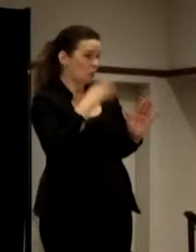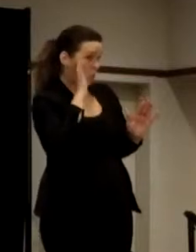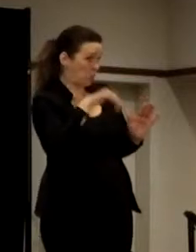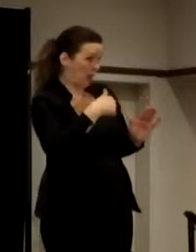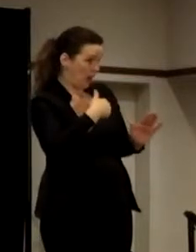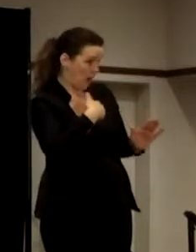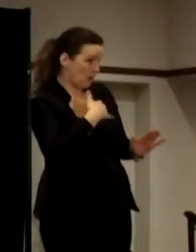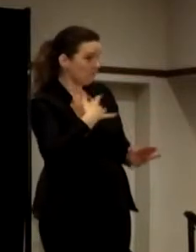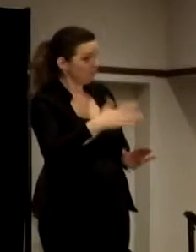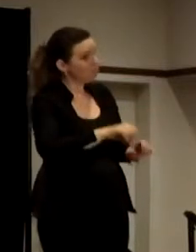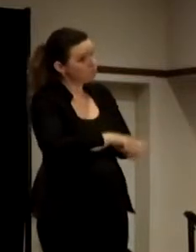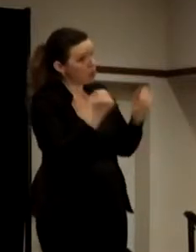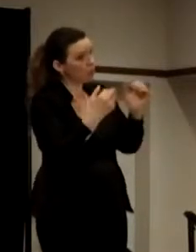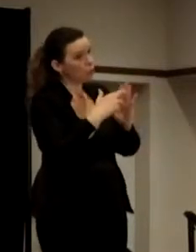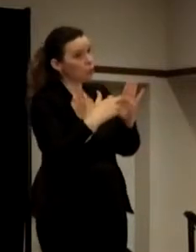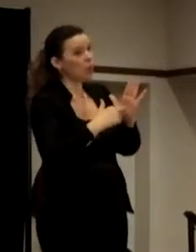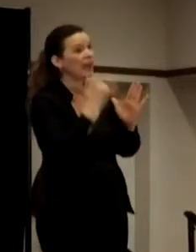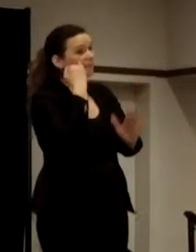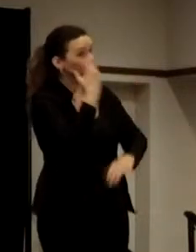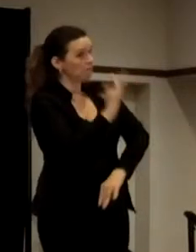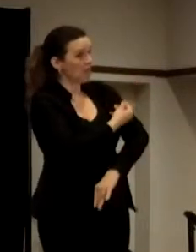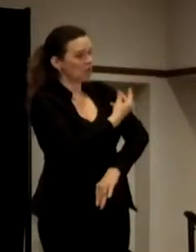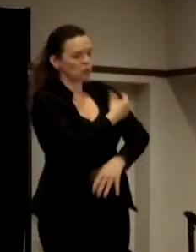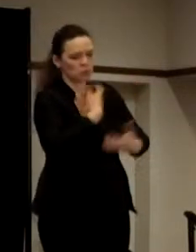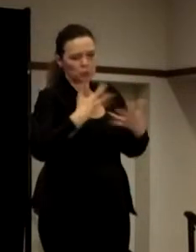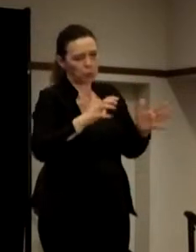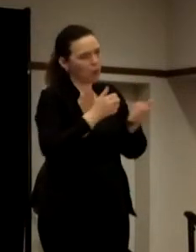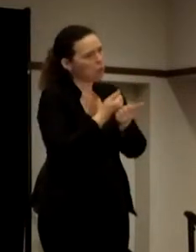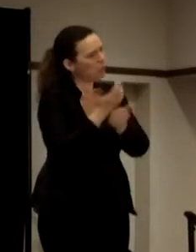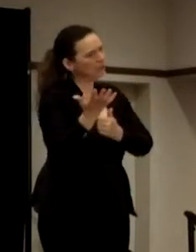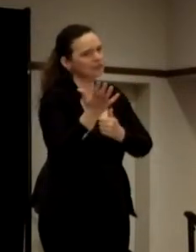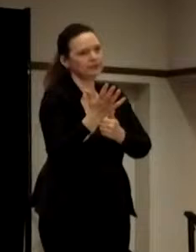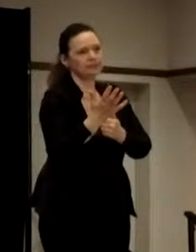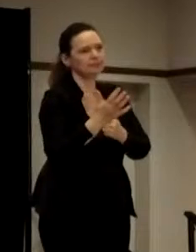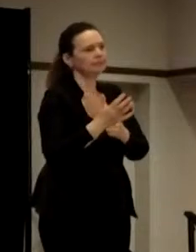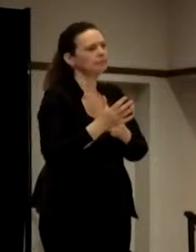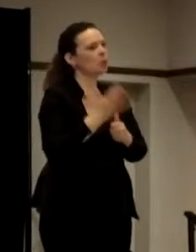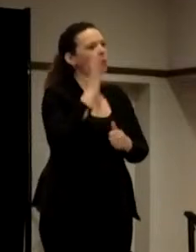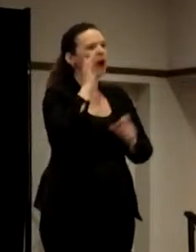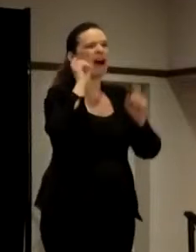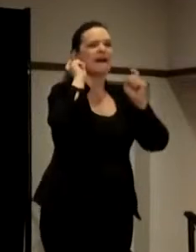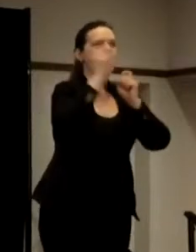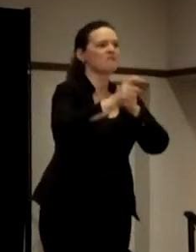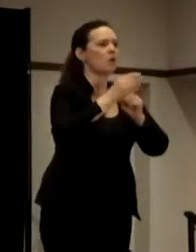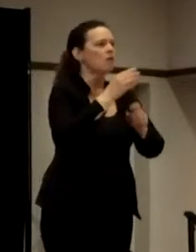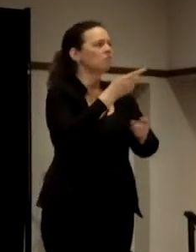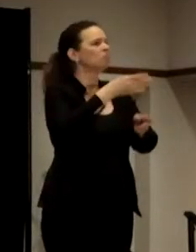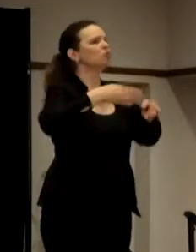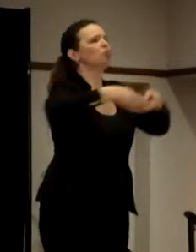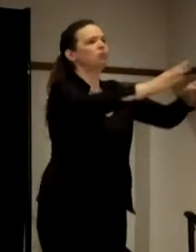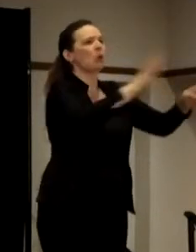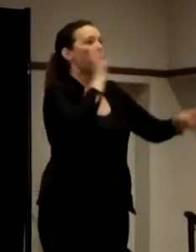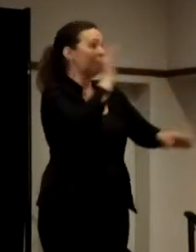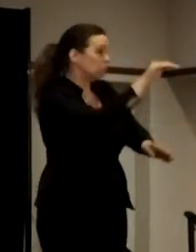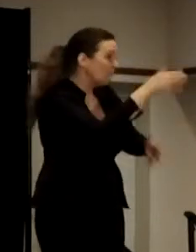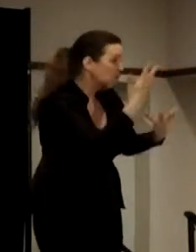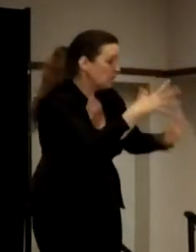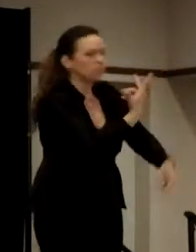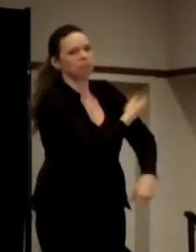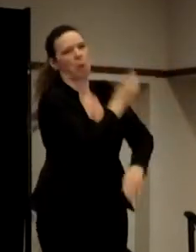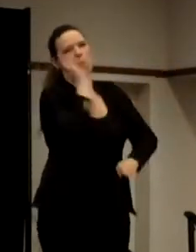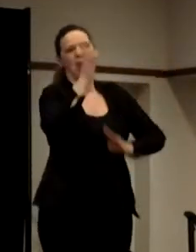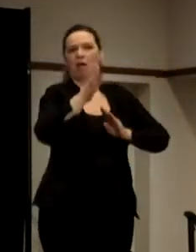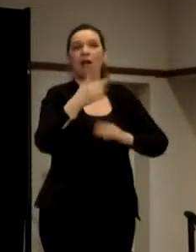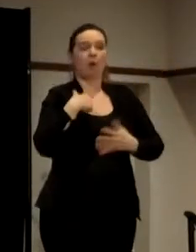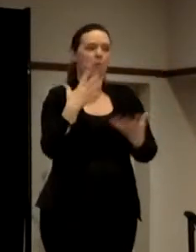would rather give anybody a shot than waste a dose. And if the state wants to try to fine me for that, good luck.